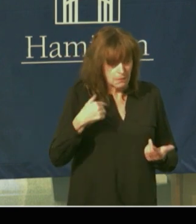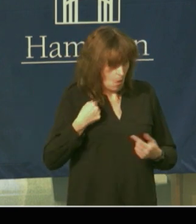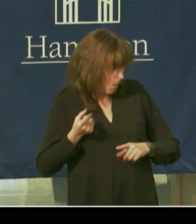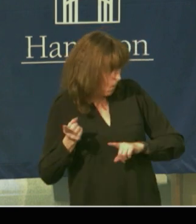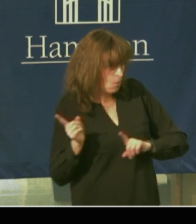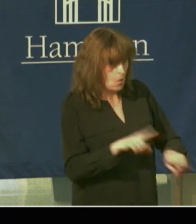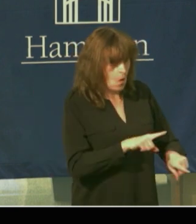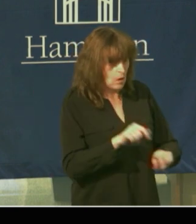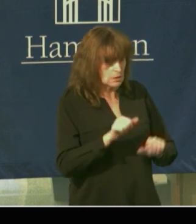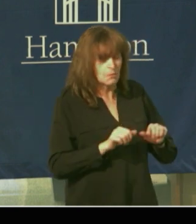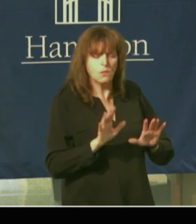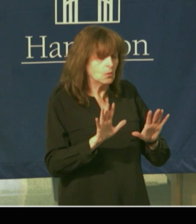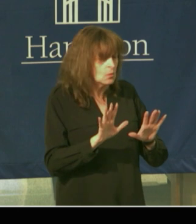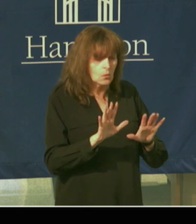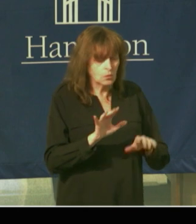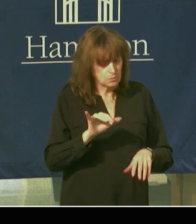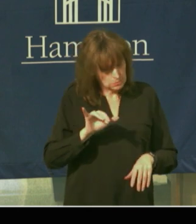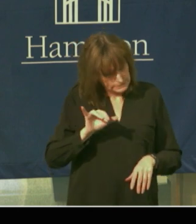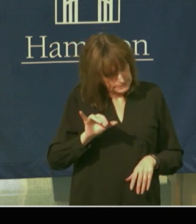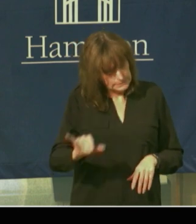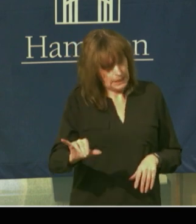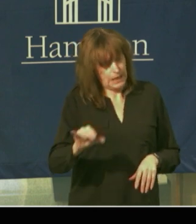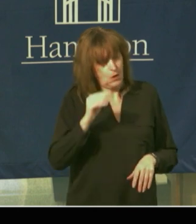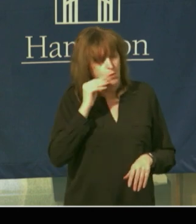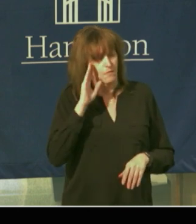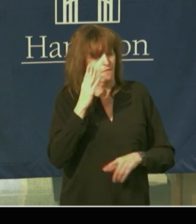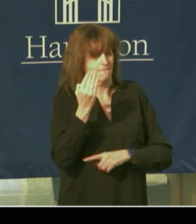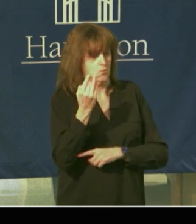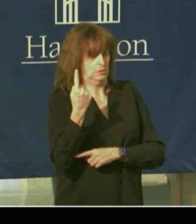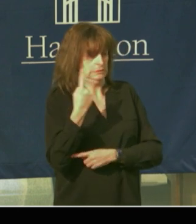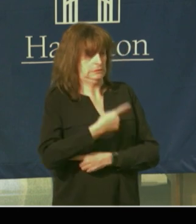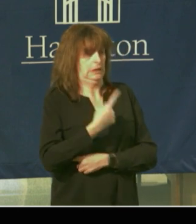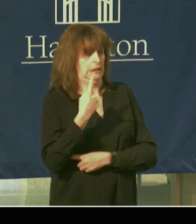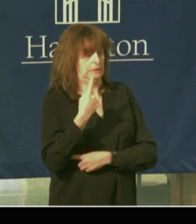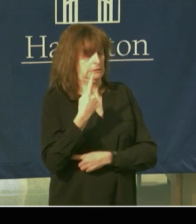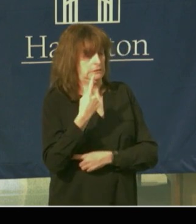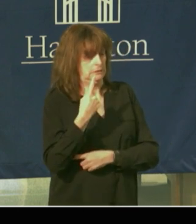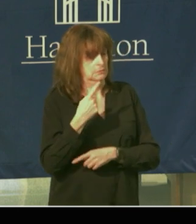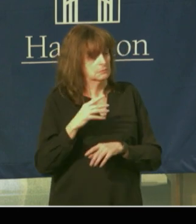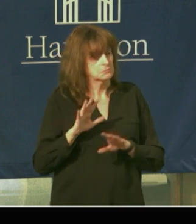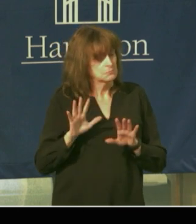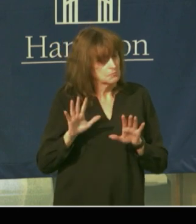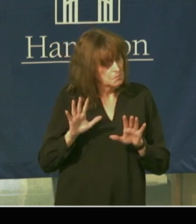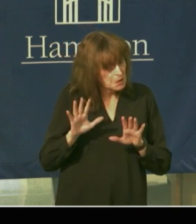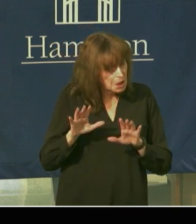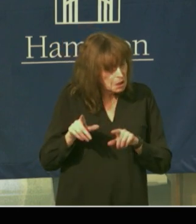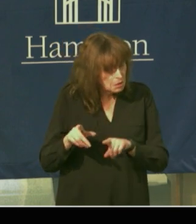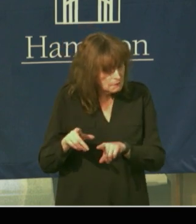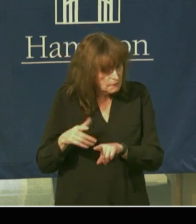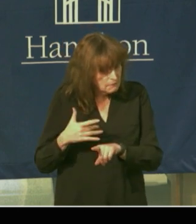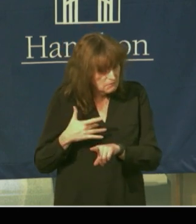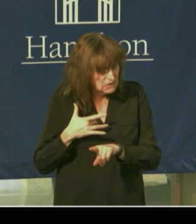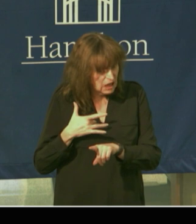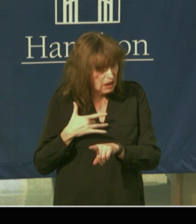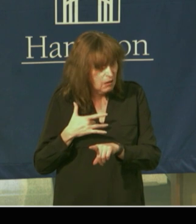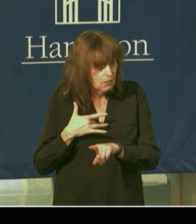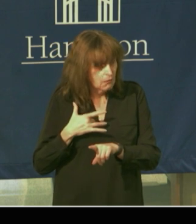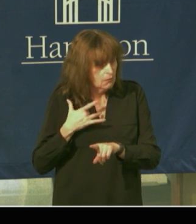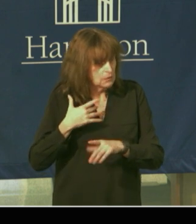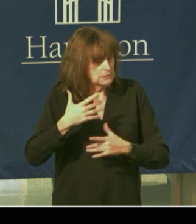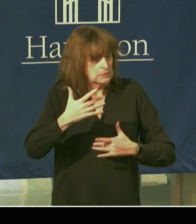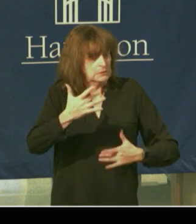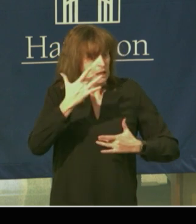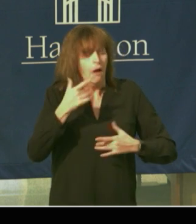infected. And if they become symptomatic, let us know, and we'll facilitate getting them into testing. So someone would get tested by